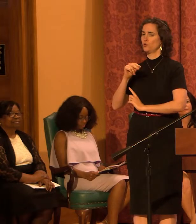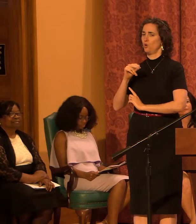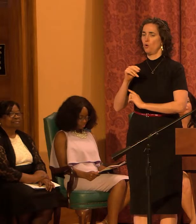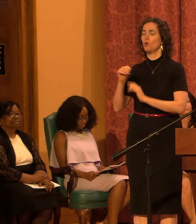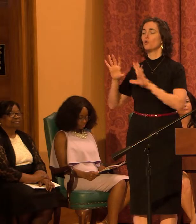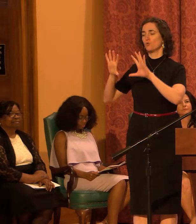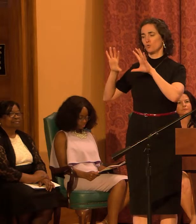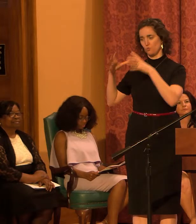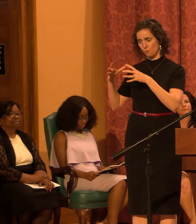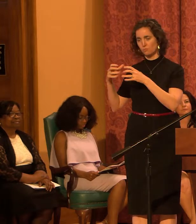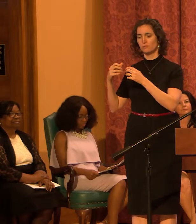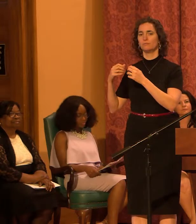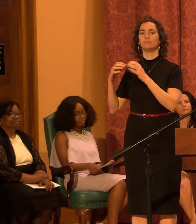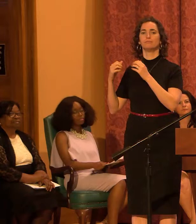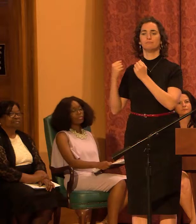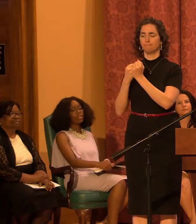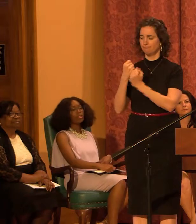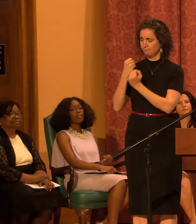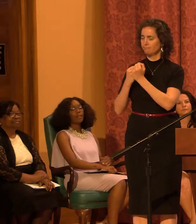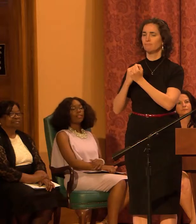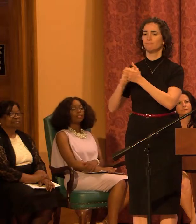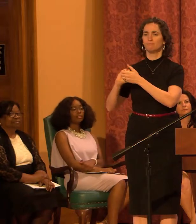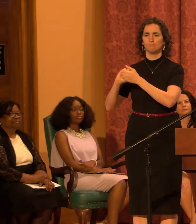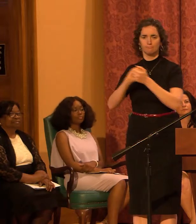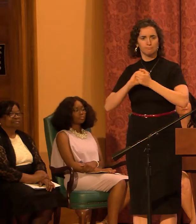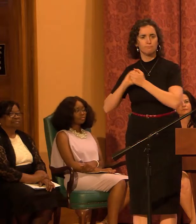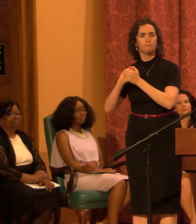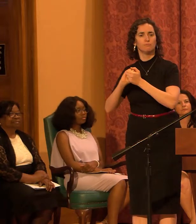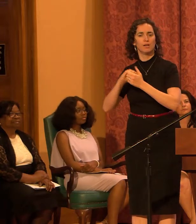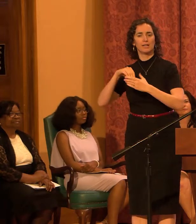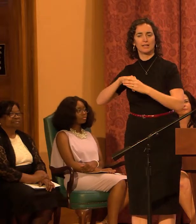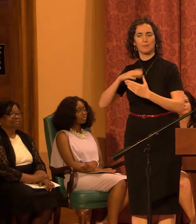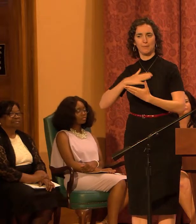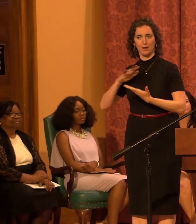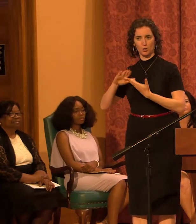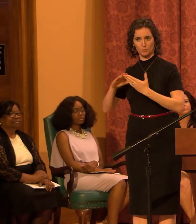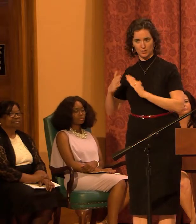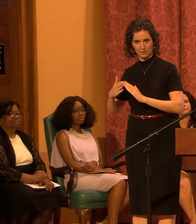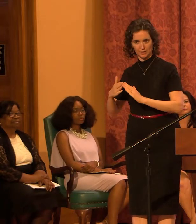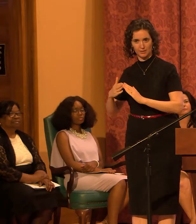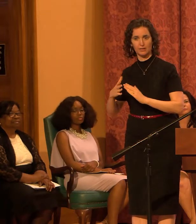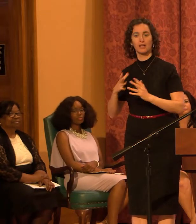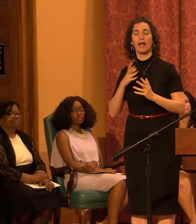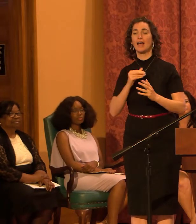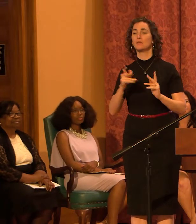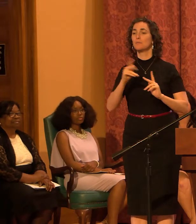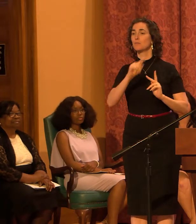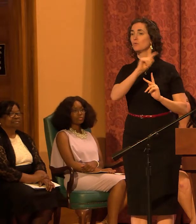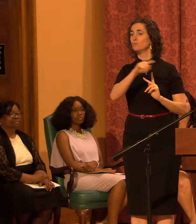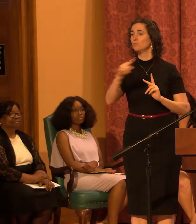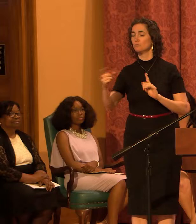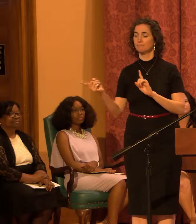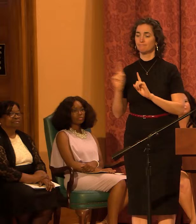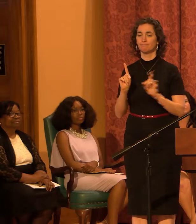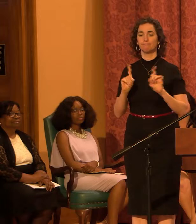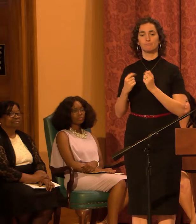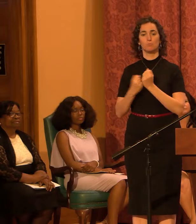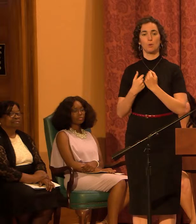collective result of the support and collaboration within my community and the individuals who have stood beside